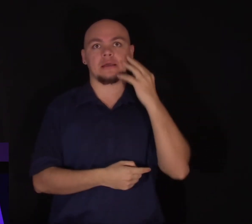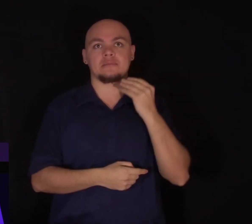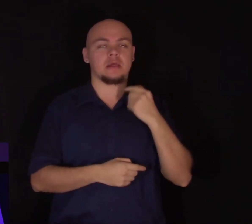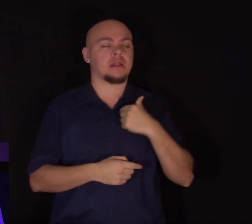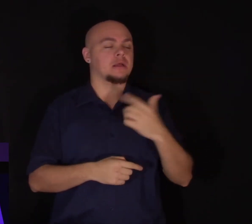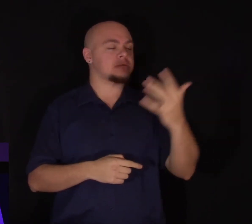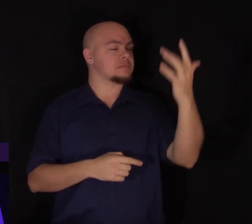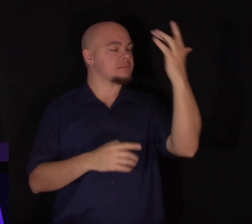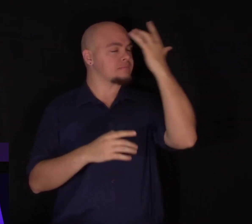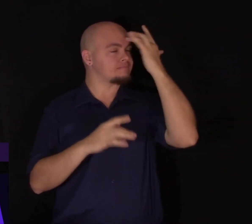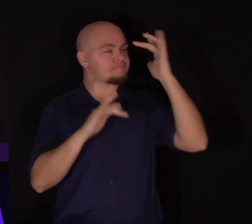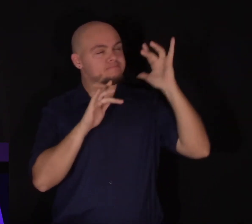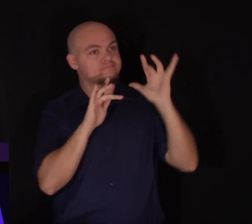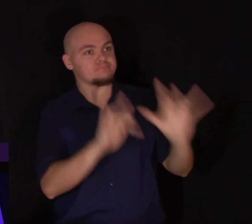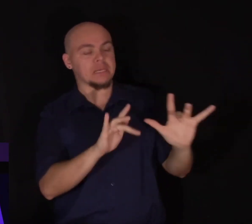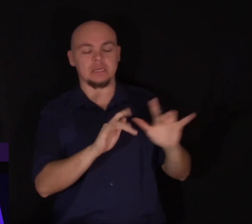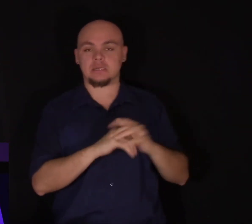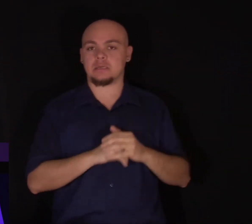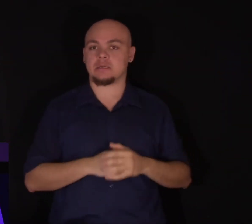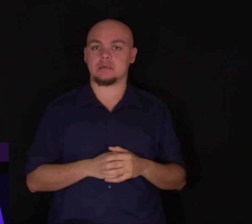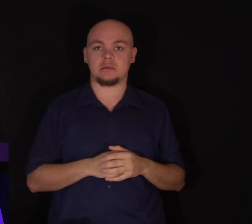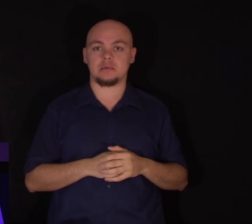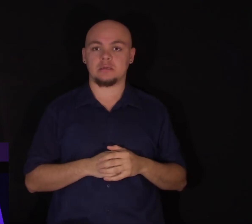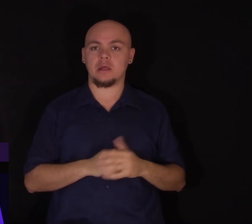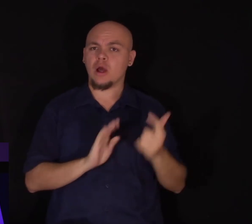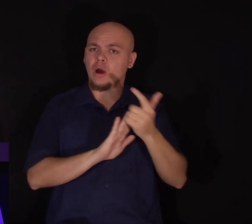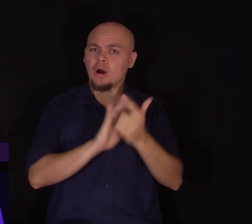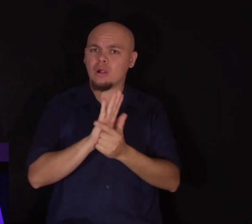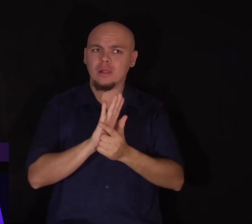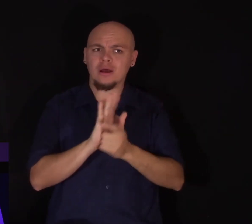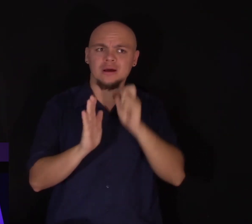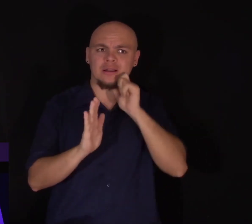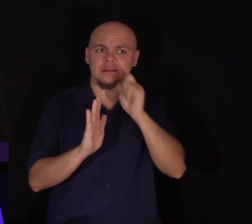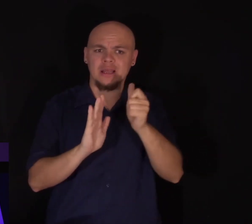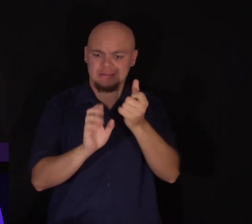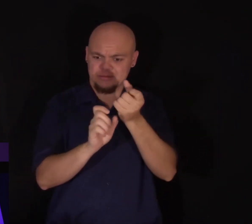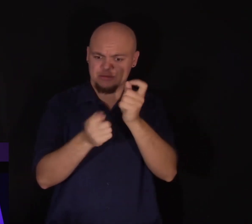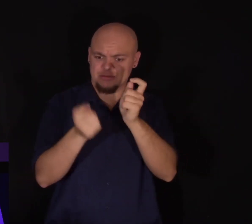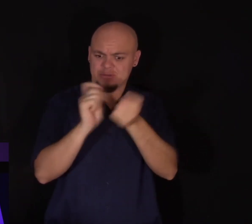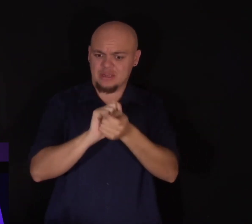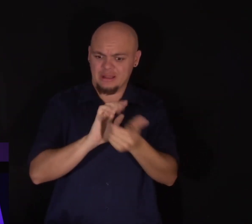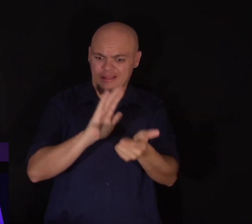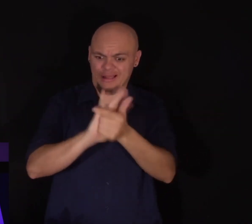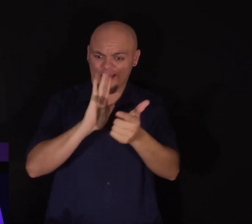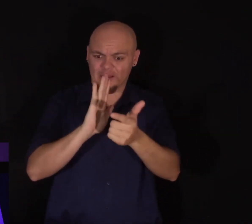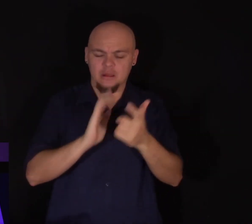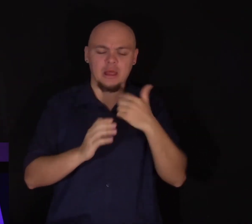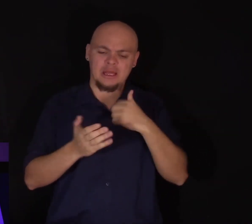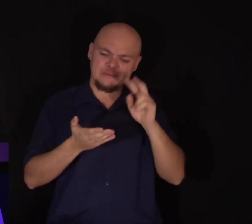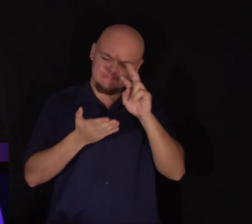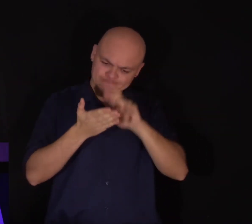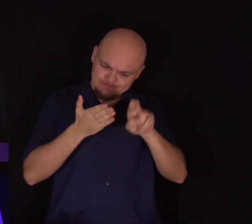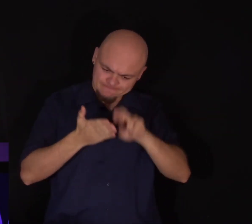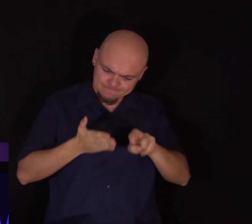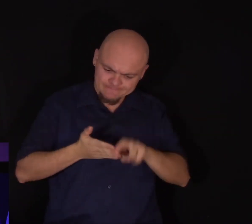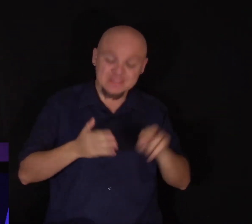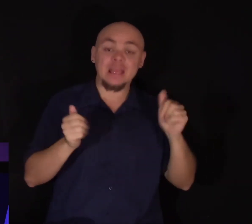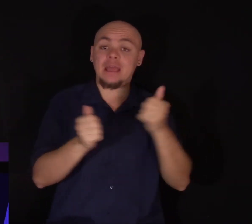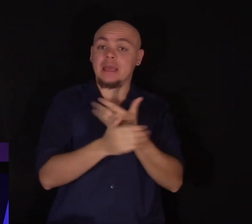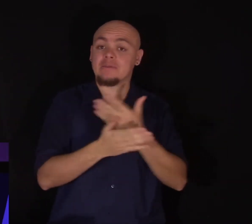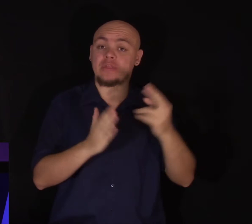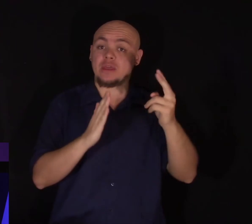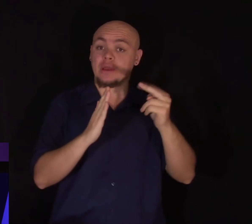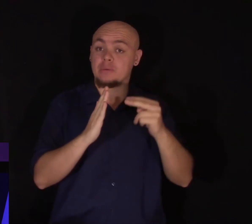it. I couldn't believe that there wasn't a law covering this in some way, so I started to try and look into it, and everything I read was written